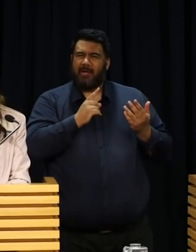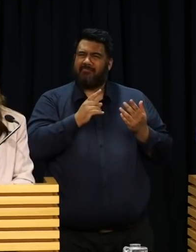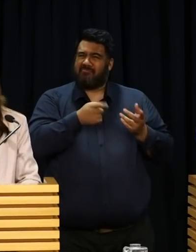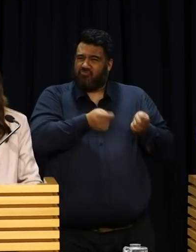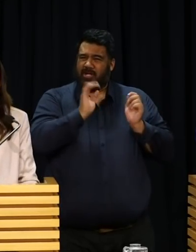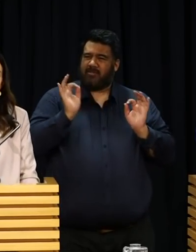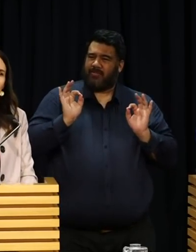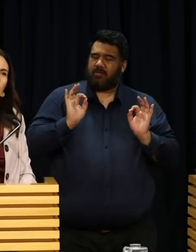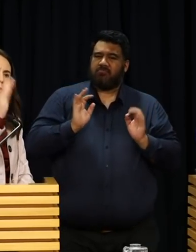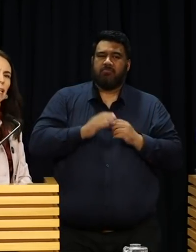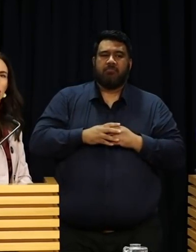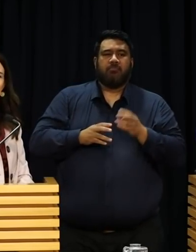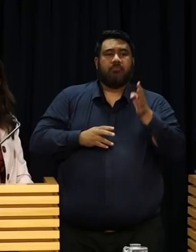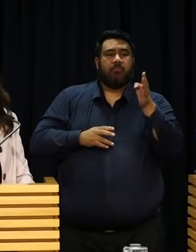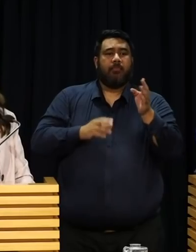in that regard.